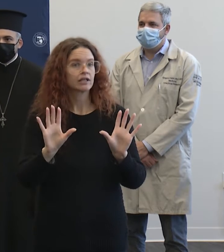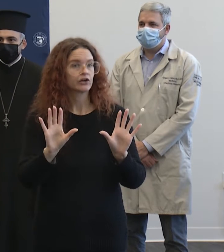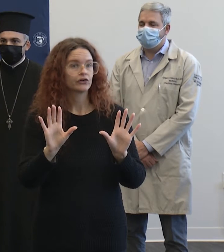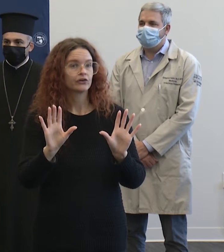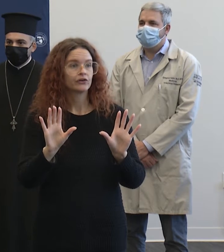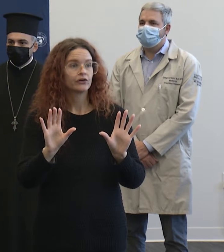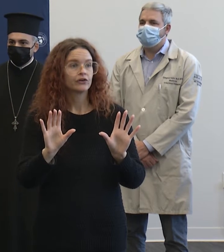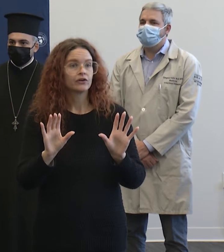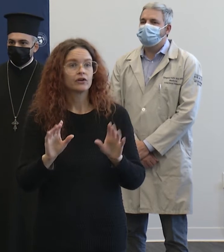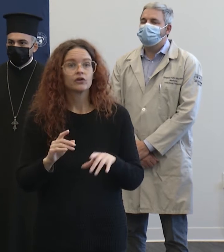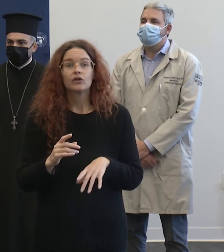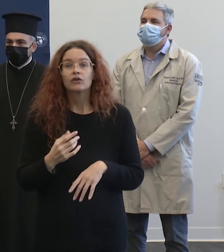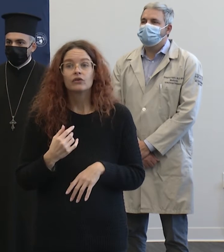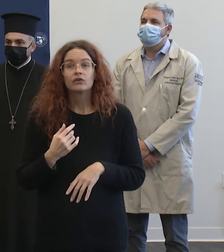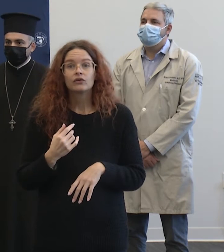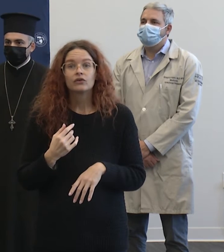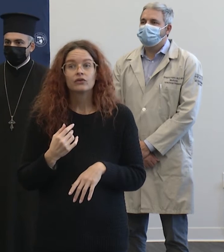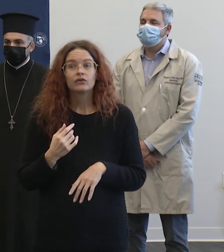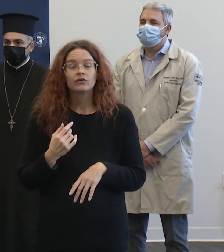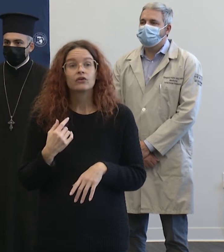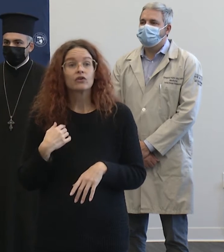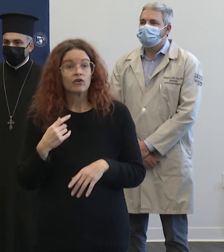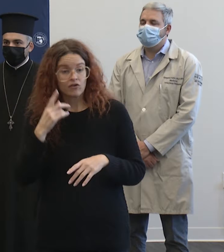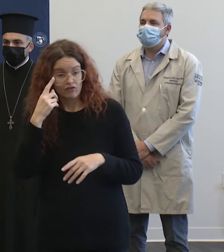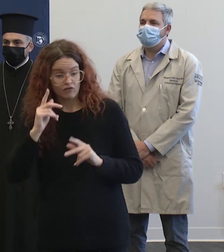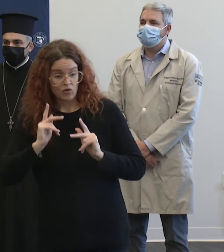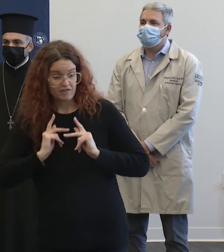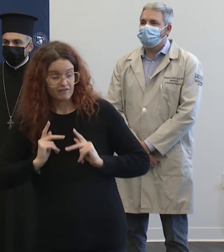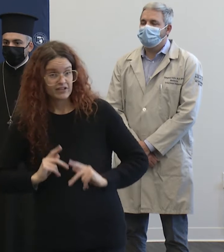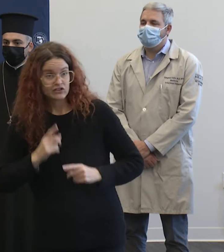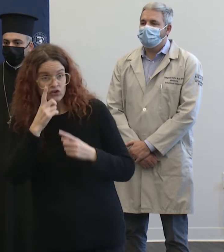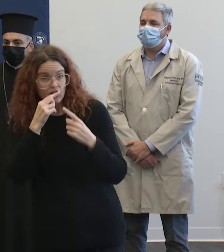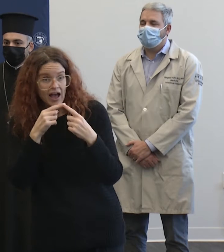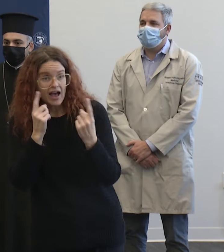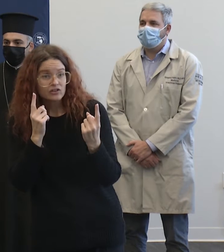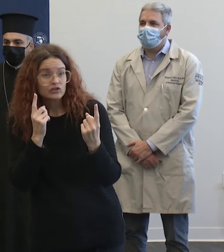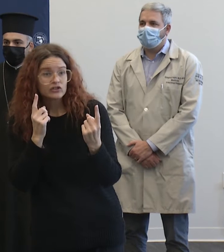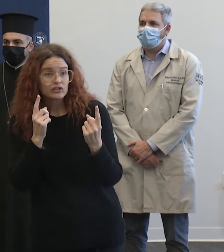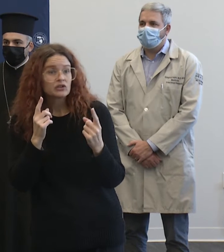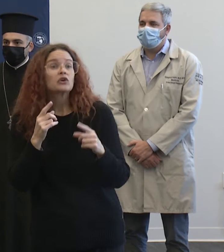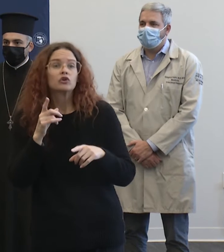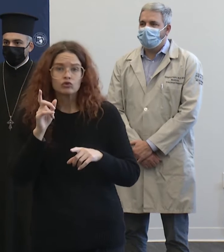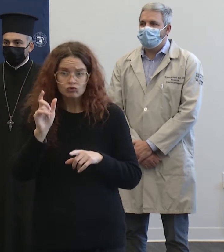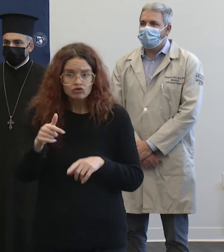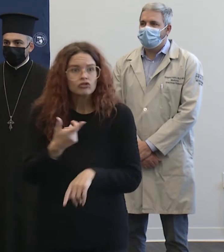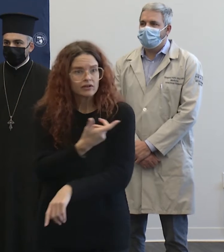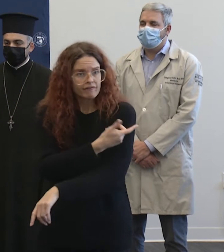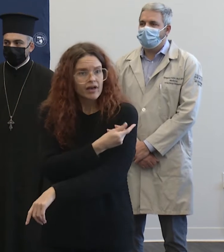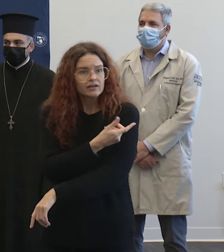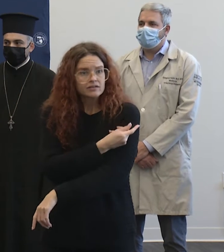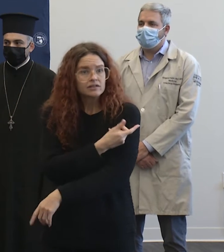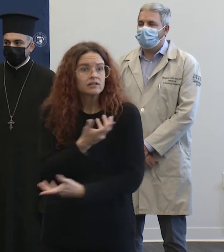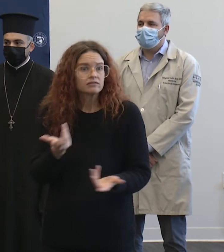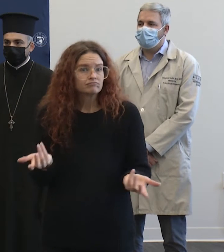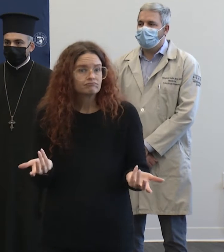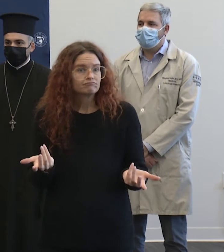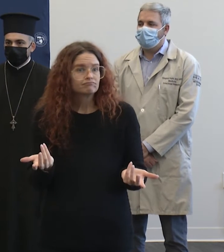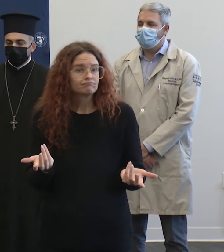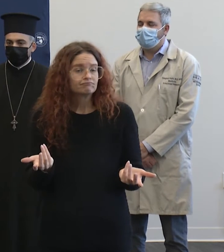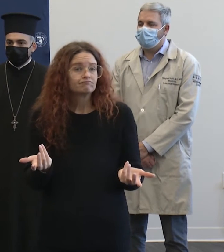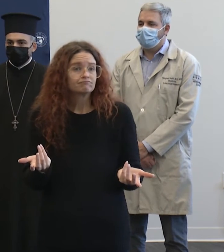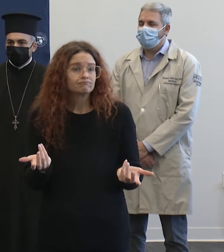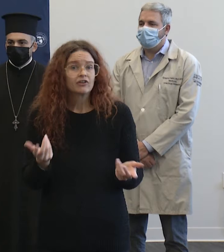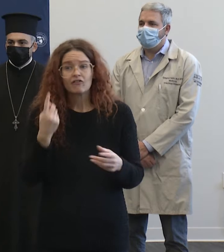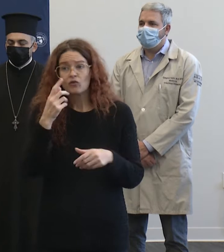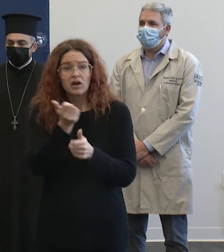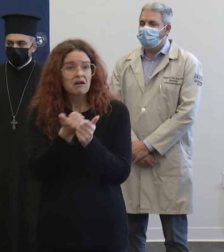no reasonable grounds but for a physical allergy that a person should not get the vaccine. And that